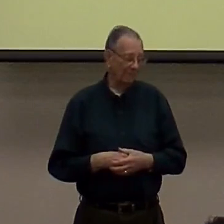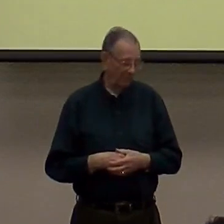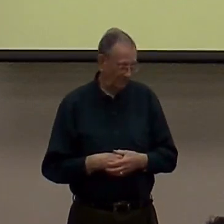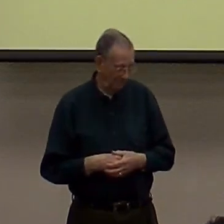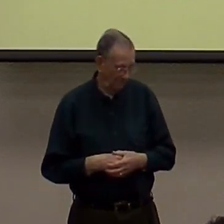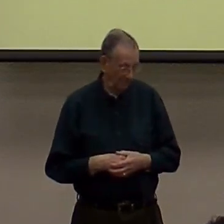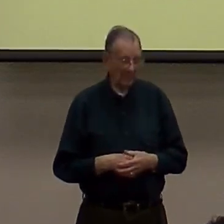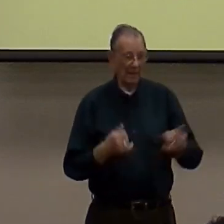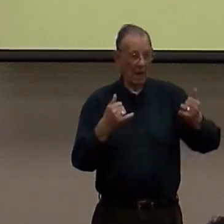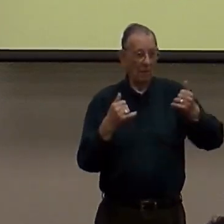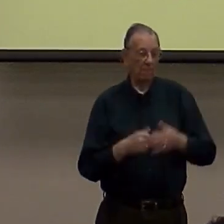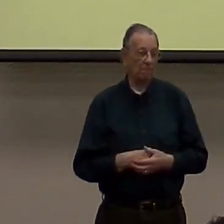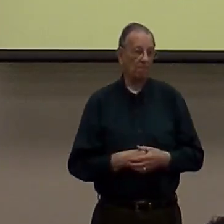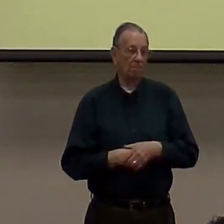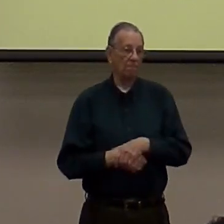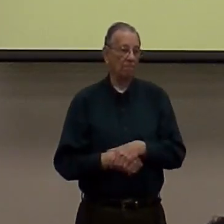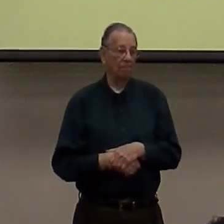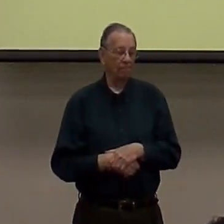But now